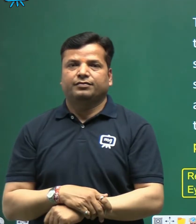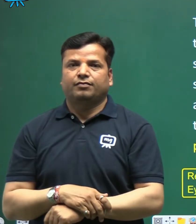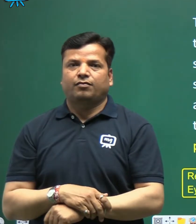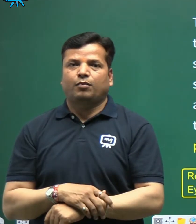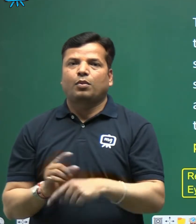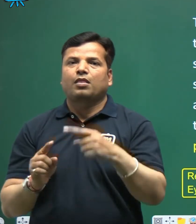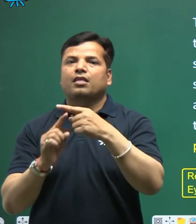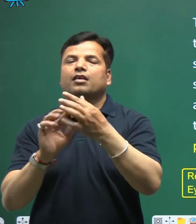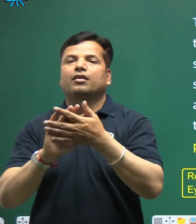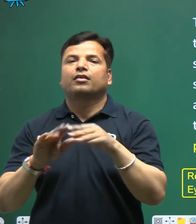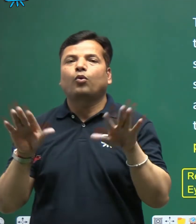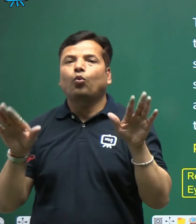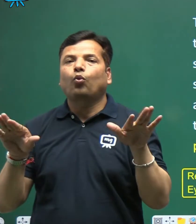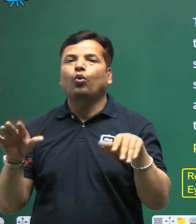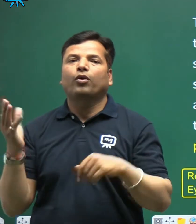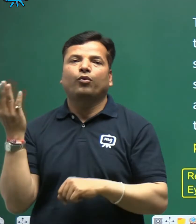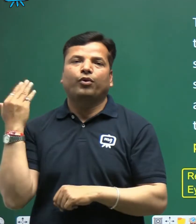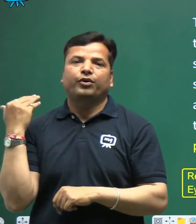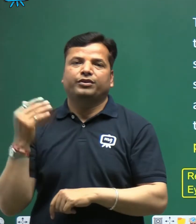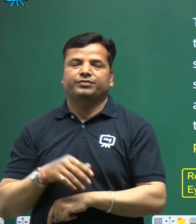the bird was